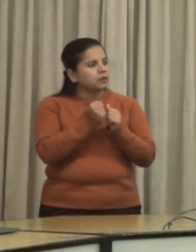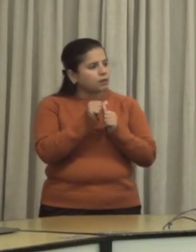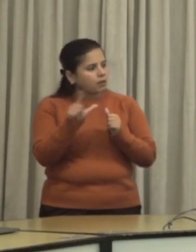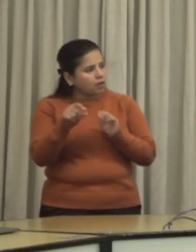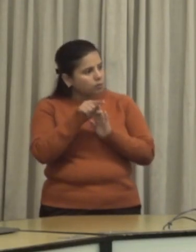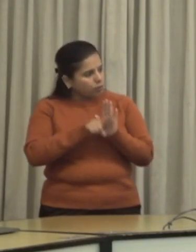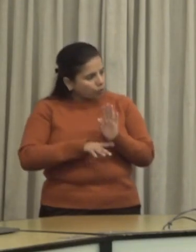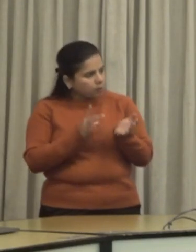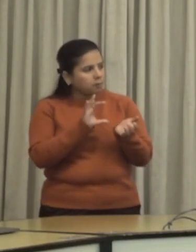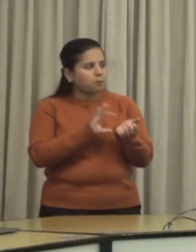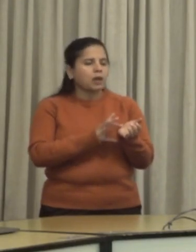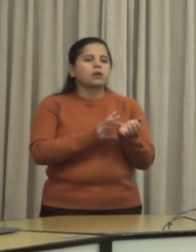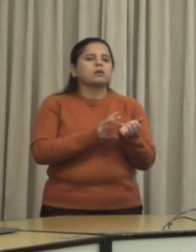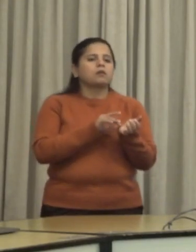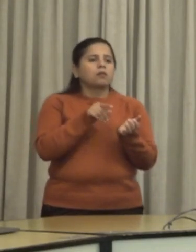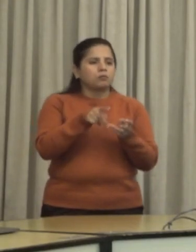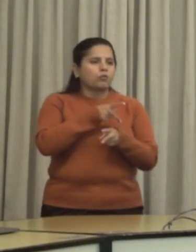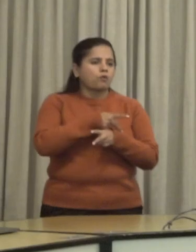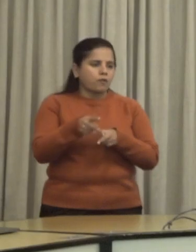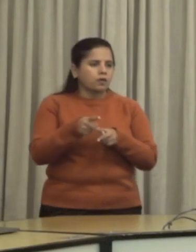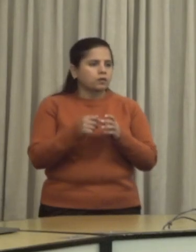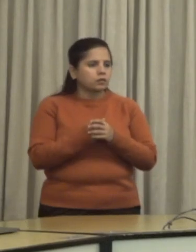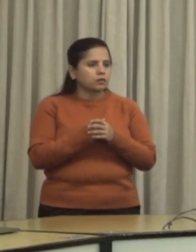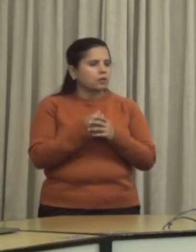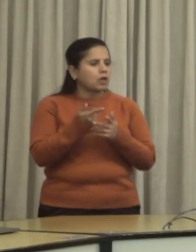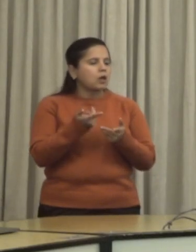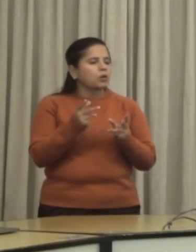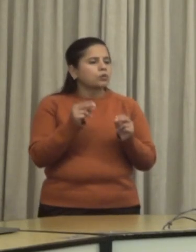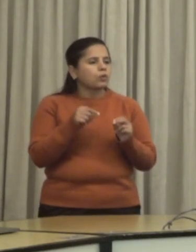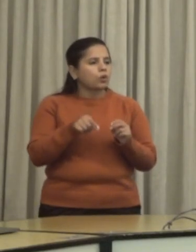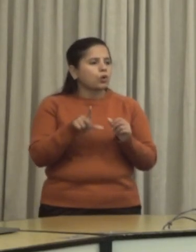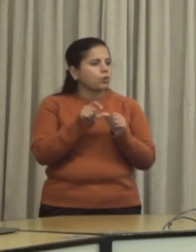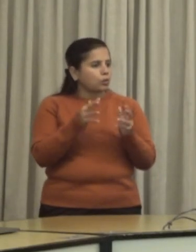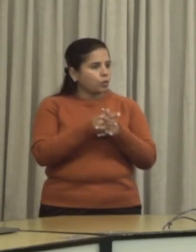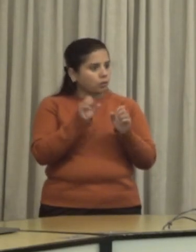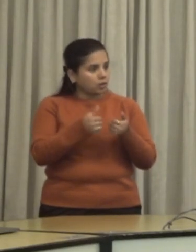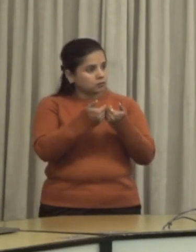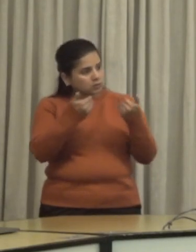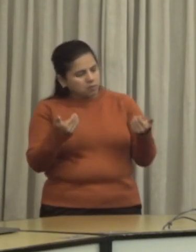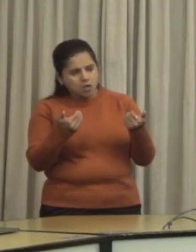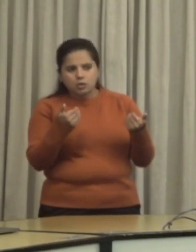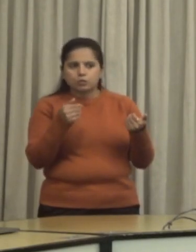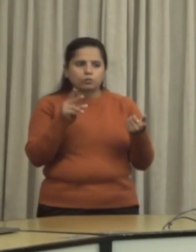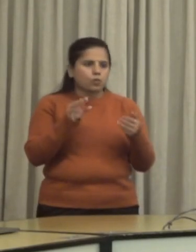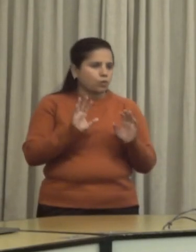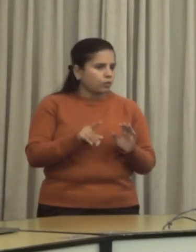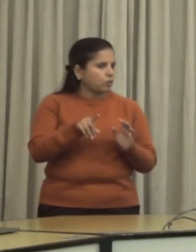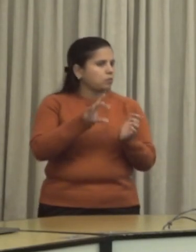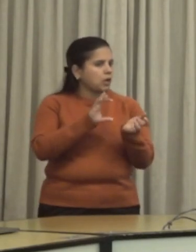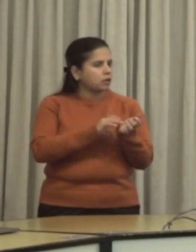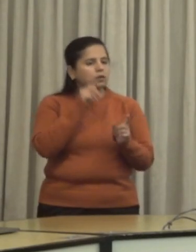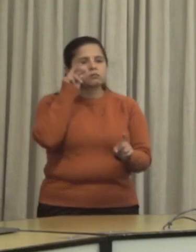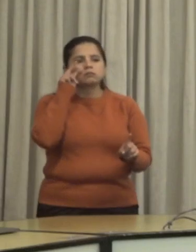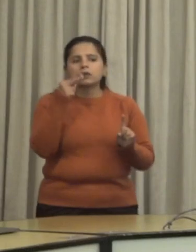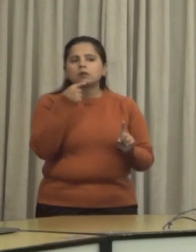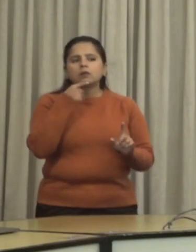and the medical profession, because it is not that law can be separate from the medical